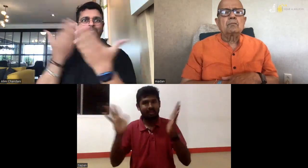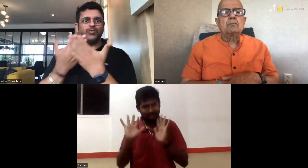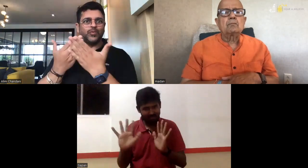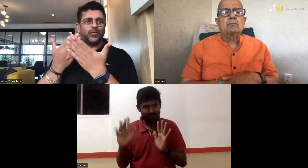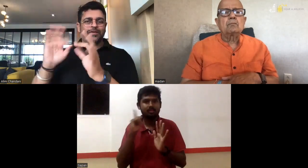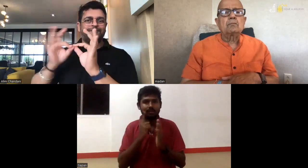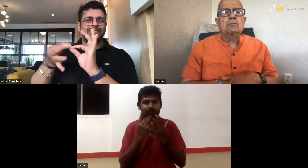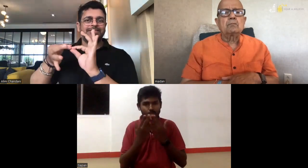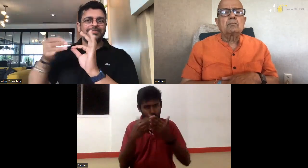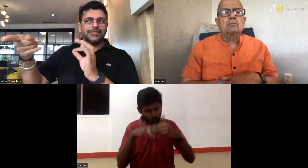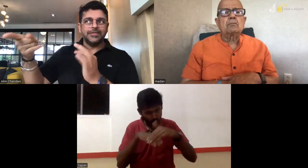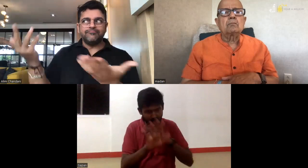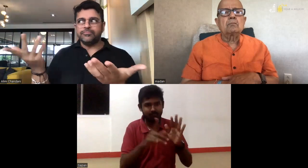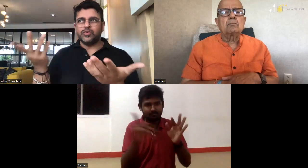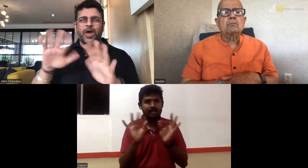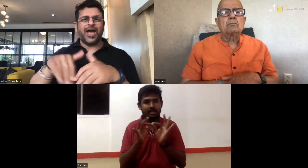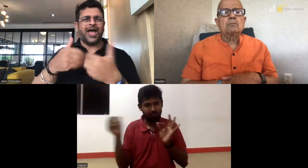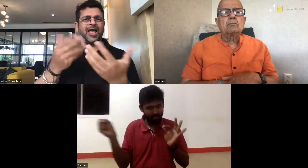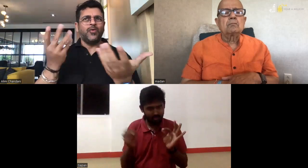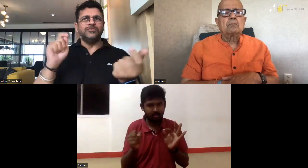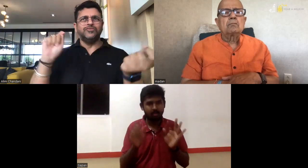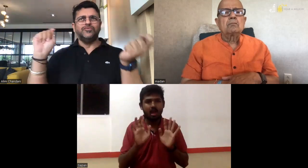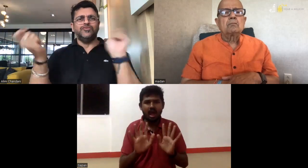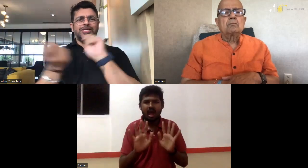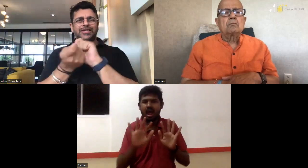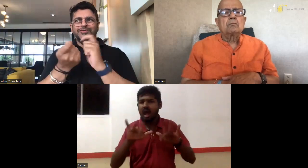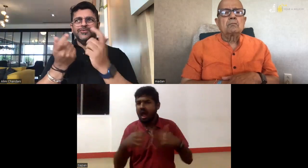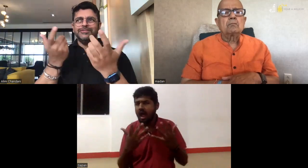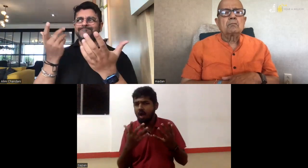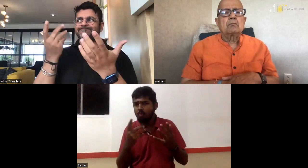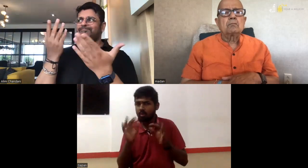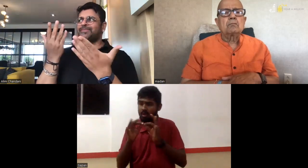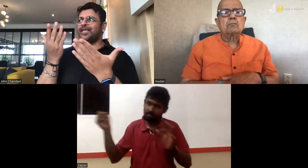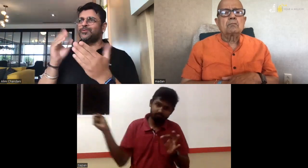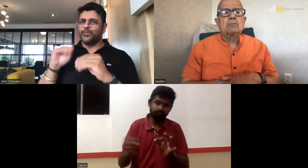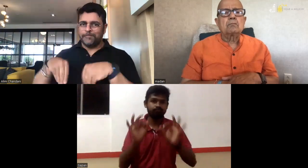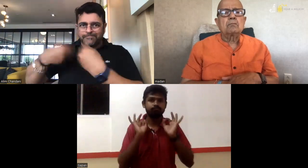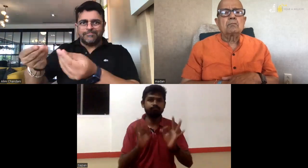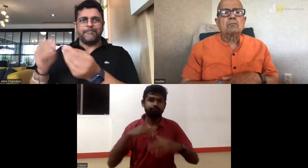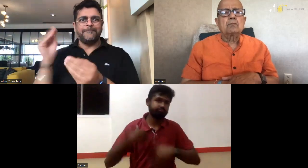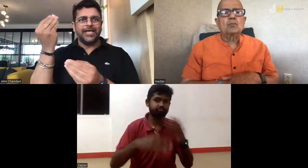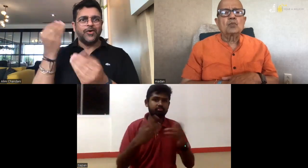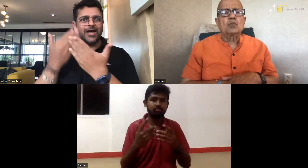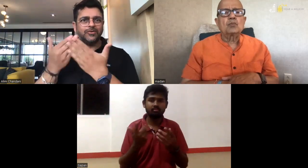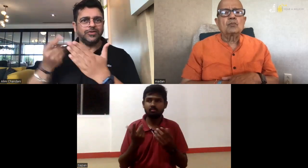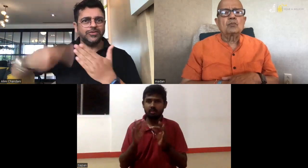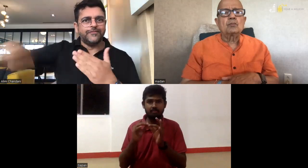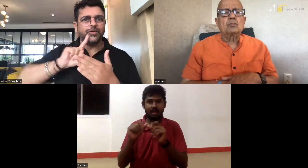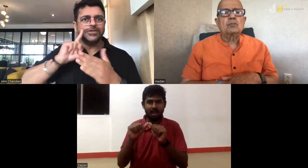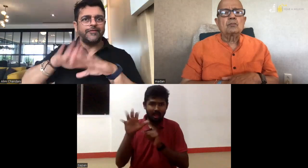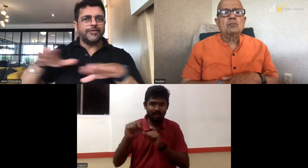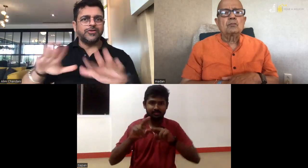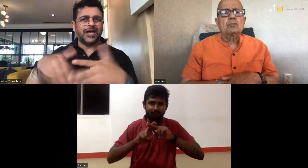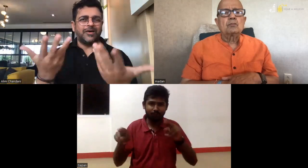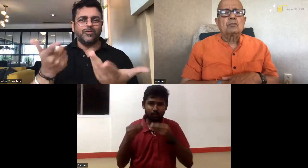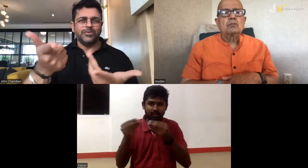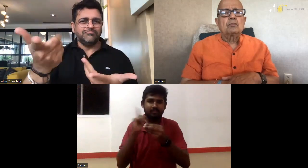I hope that yeah, we will do things together, and we will do hard work, and we'll try the advocacy on